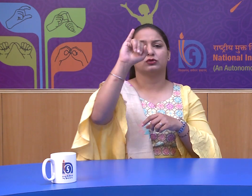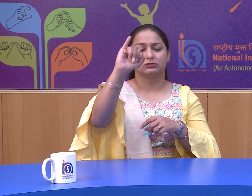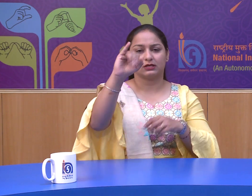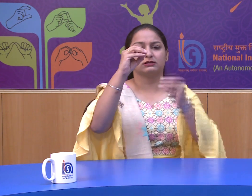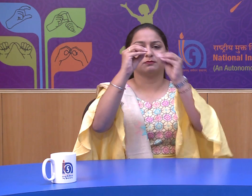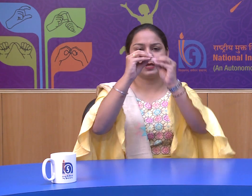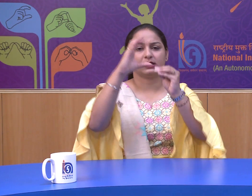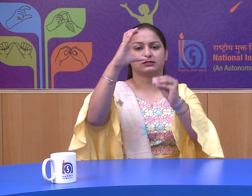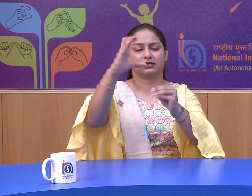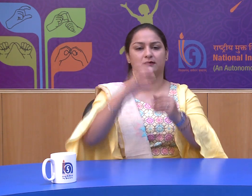BC.